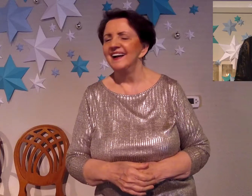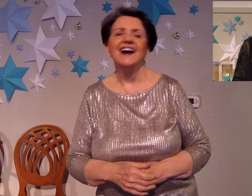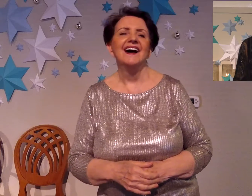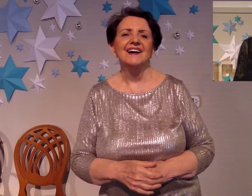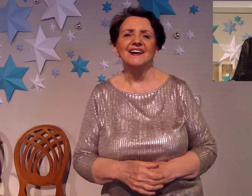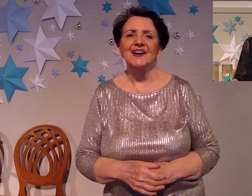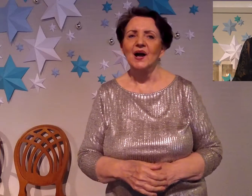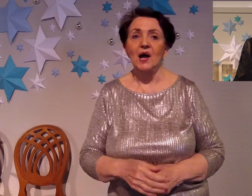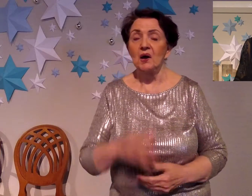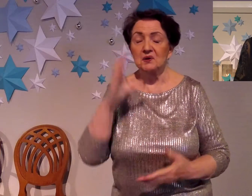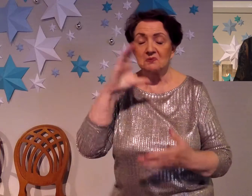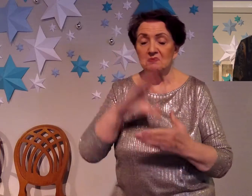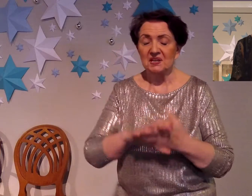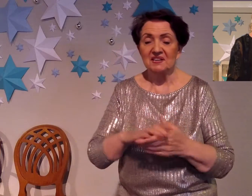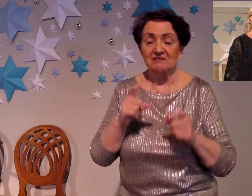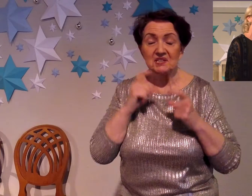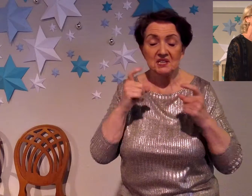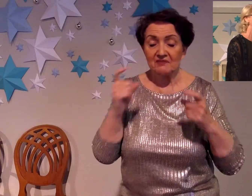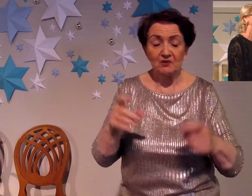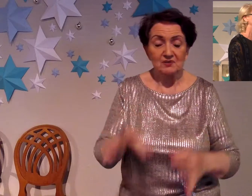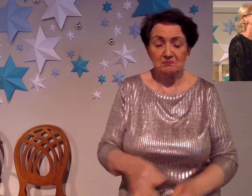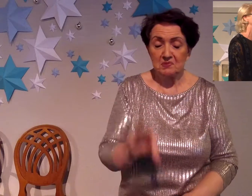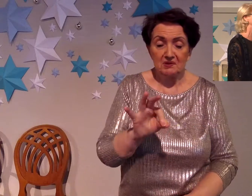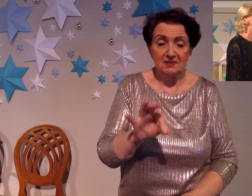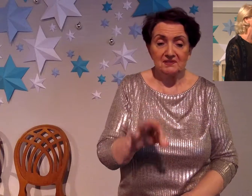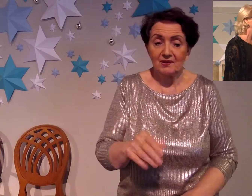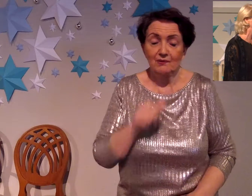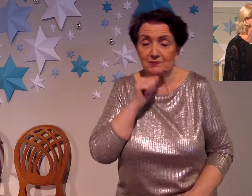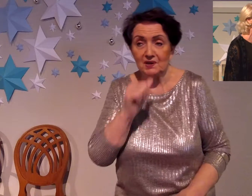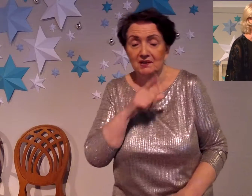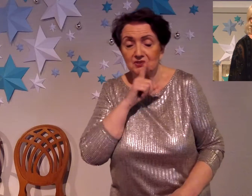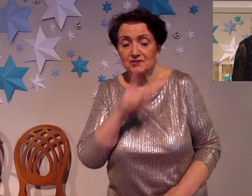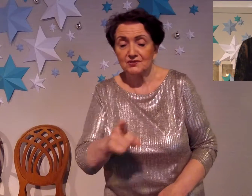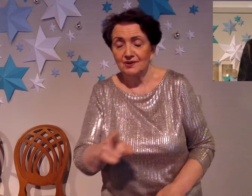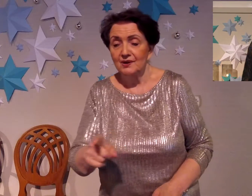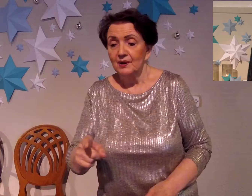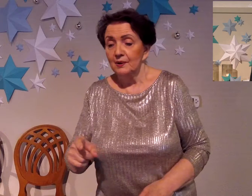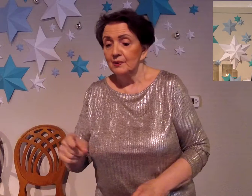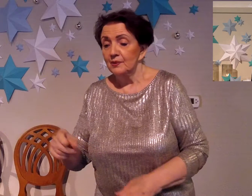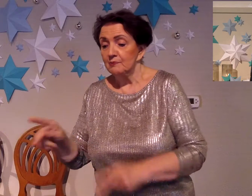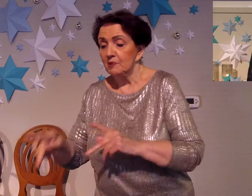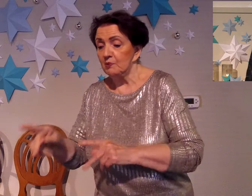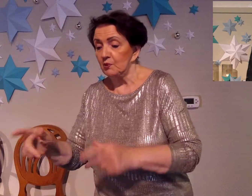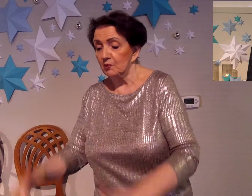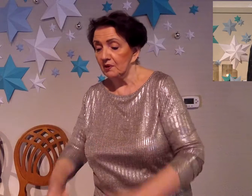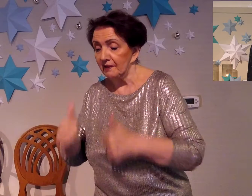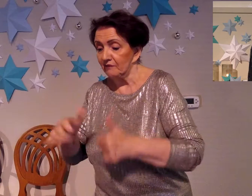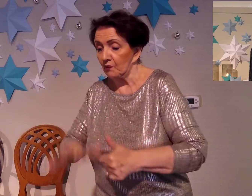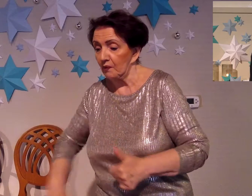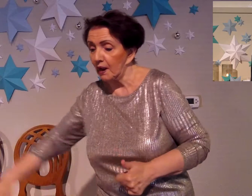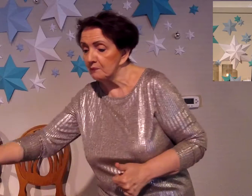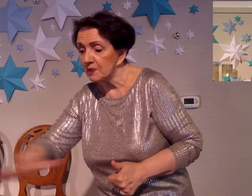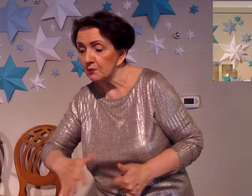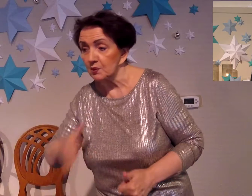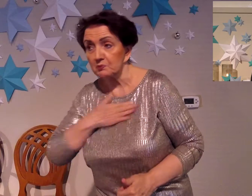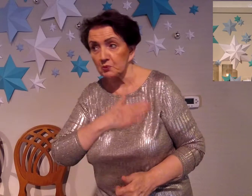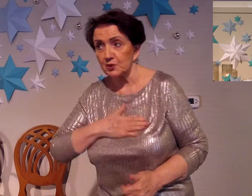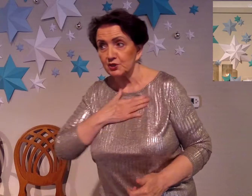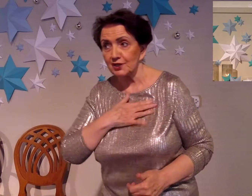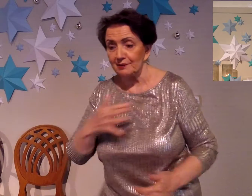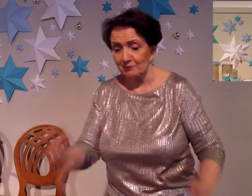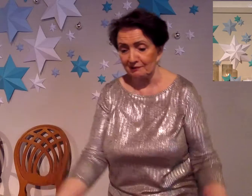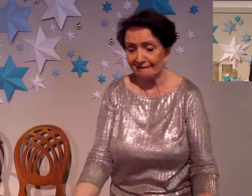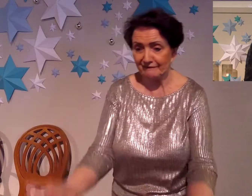don't actually believe in evil spirits, and I'm not certain that my neighbors would appreciate me out there in the middle of the night banging the drum.